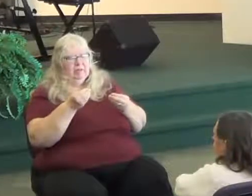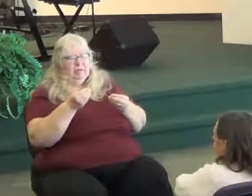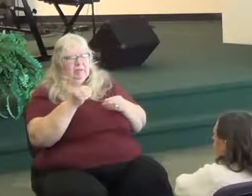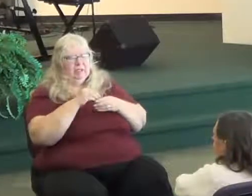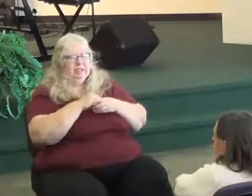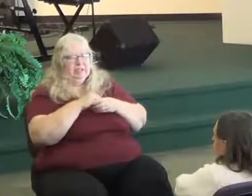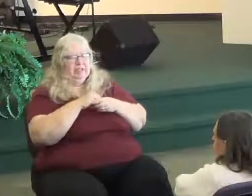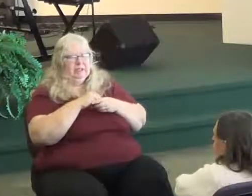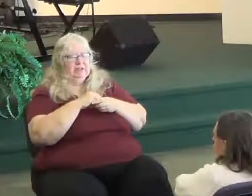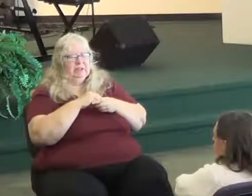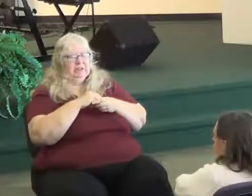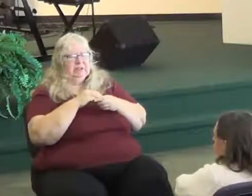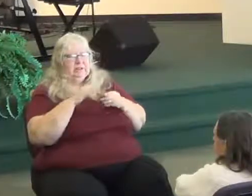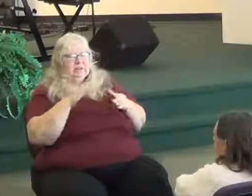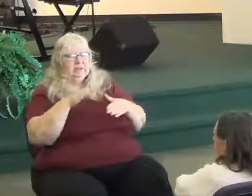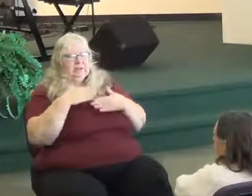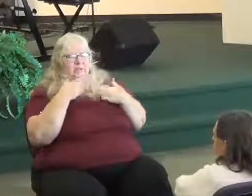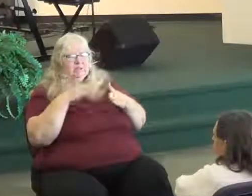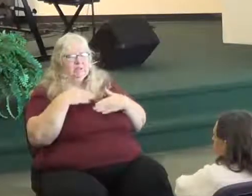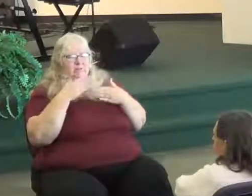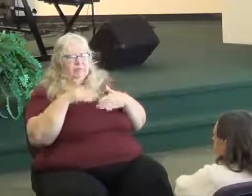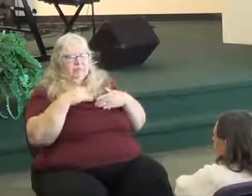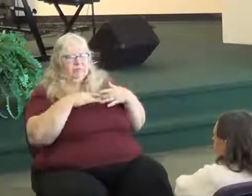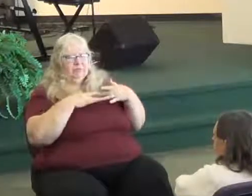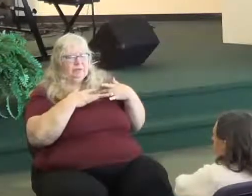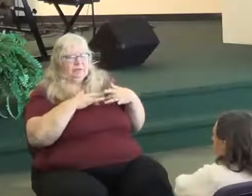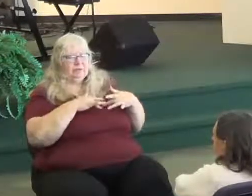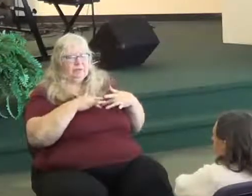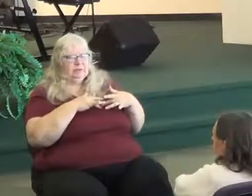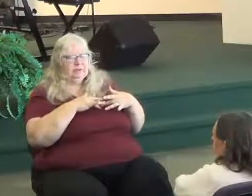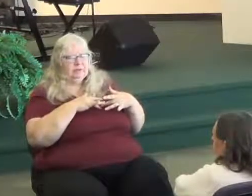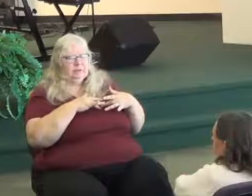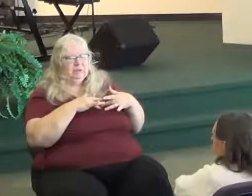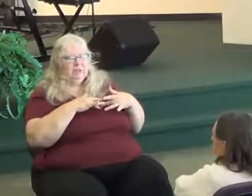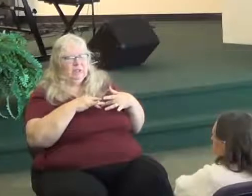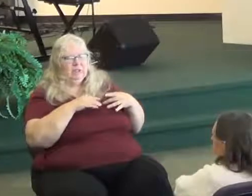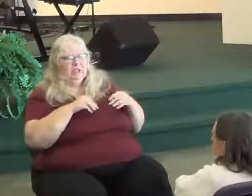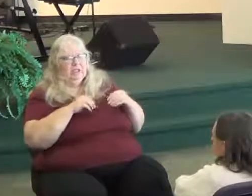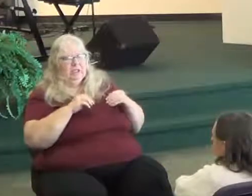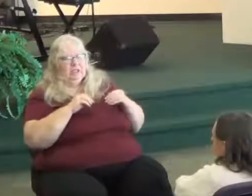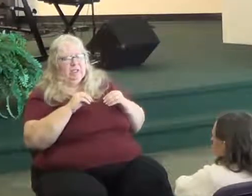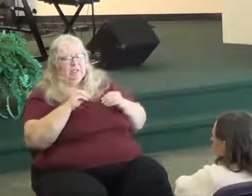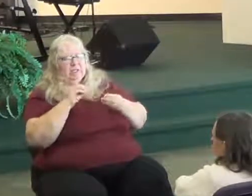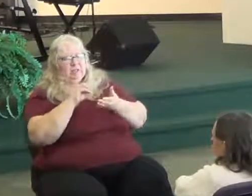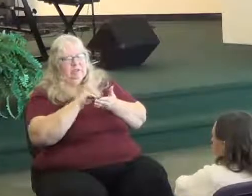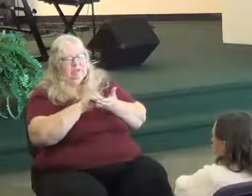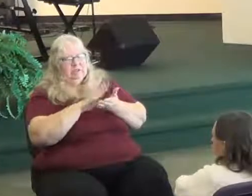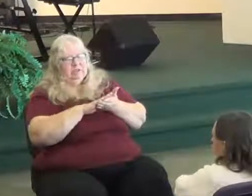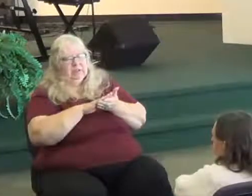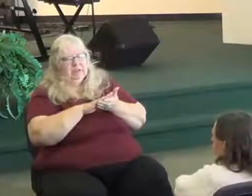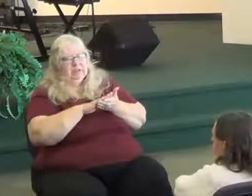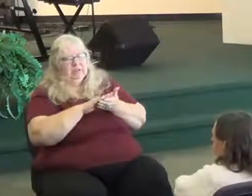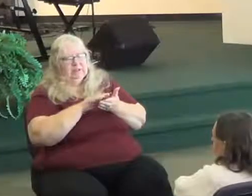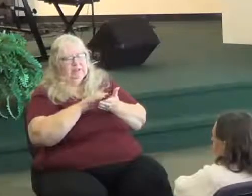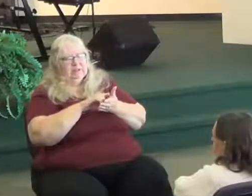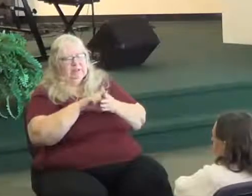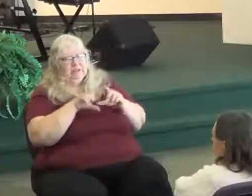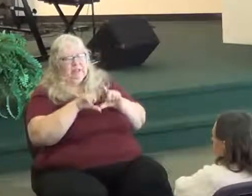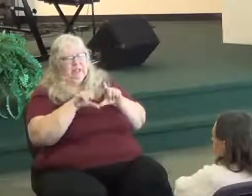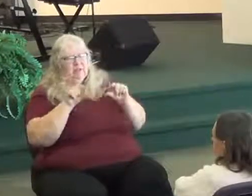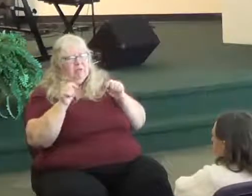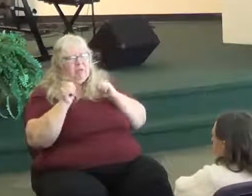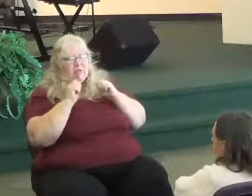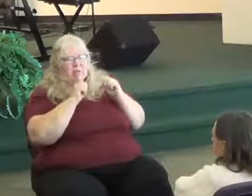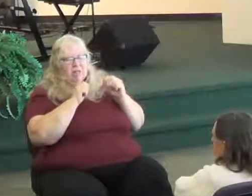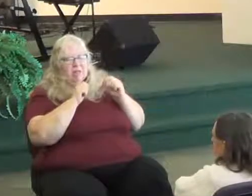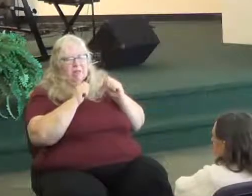we planted a church. We've always just allowed you to come in here with a cheerful heart and fill an envelope out and put it in the offering table.